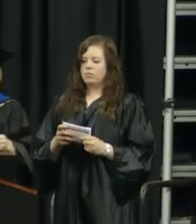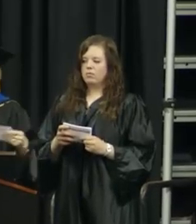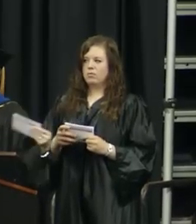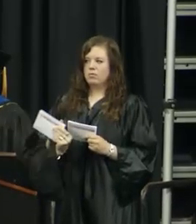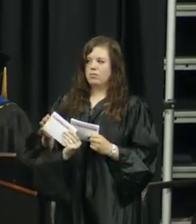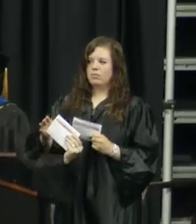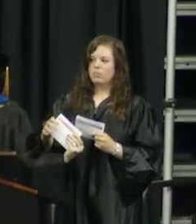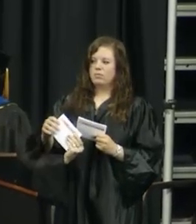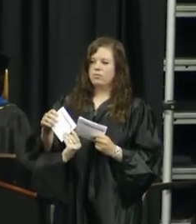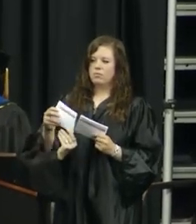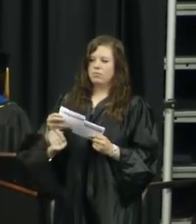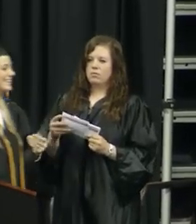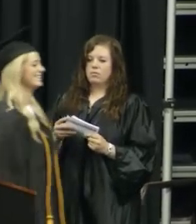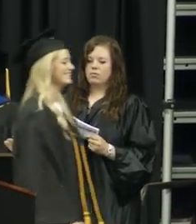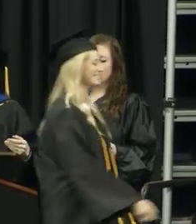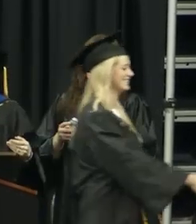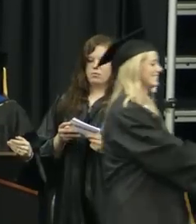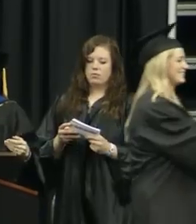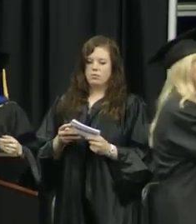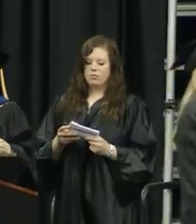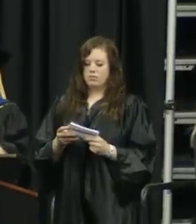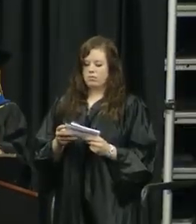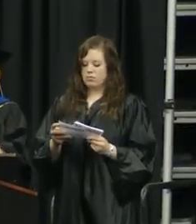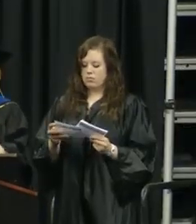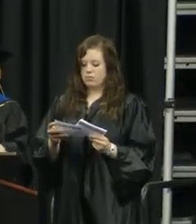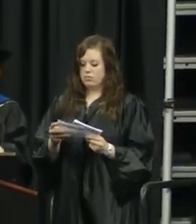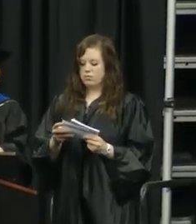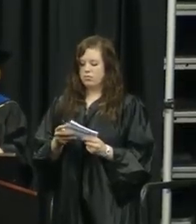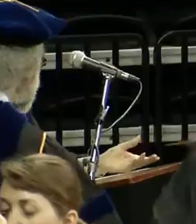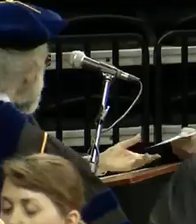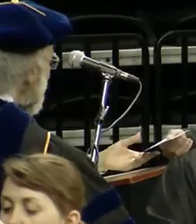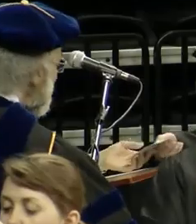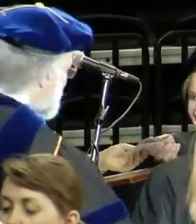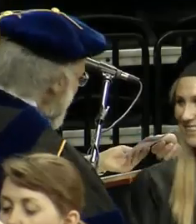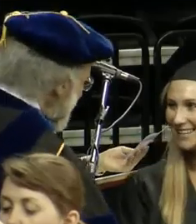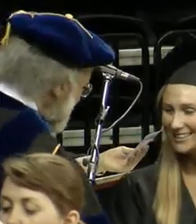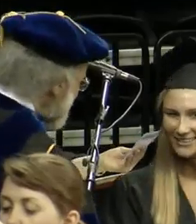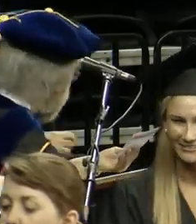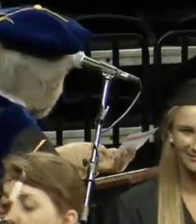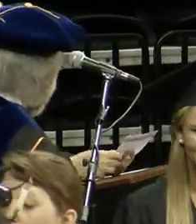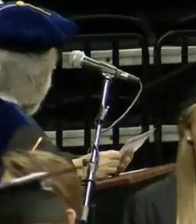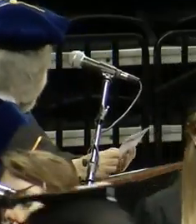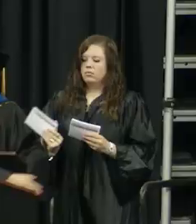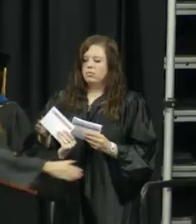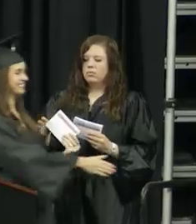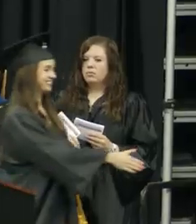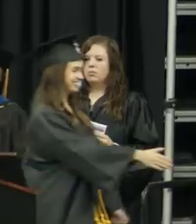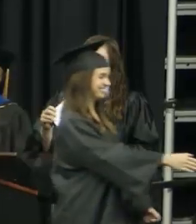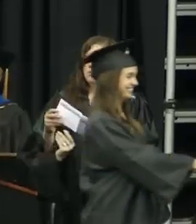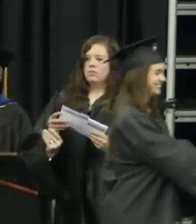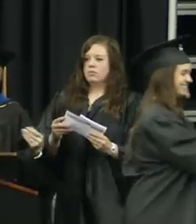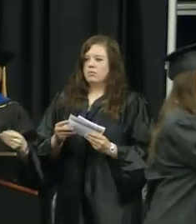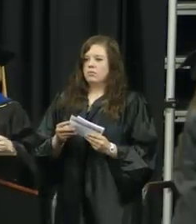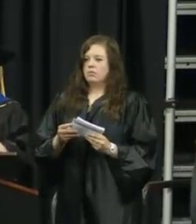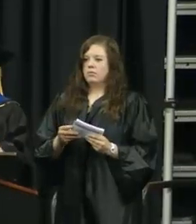Maria Esland. Megan Heffernan. Rachel Hewitt.